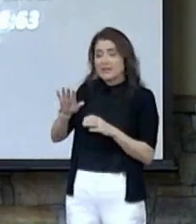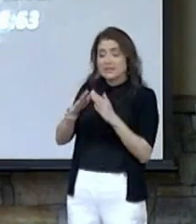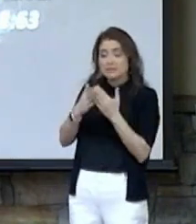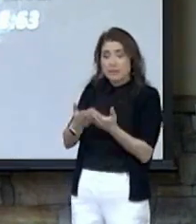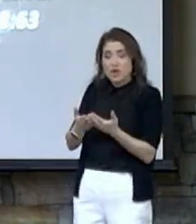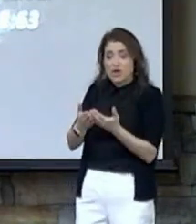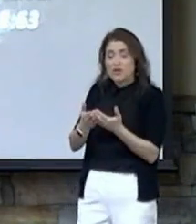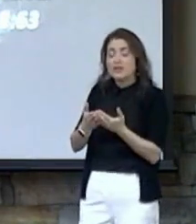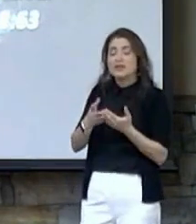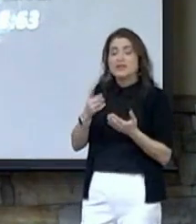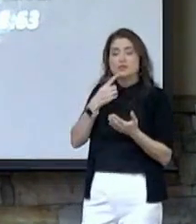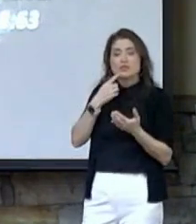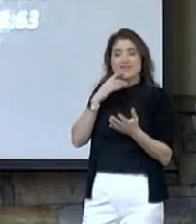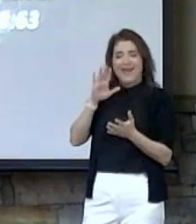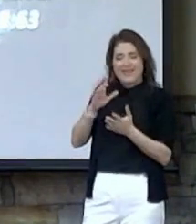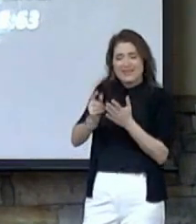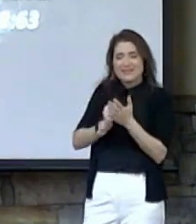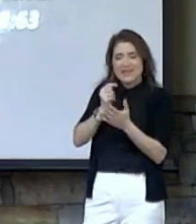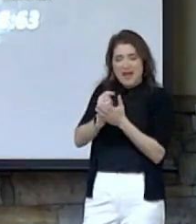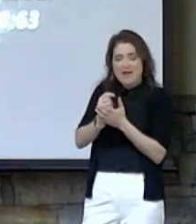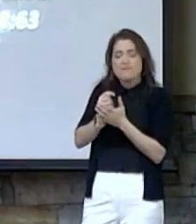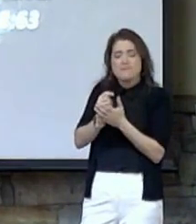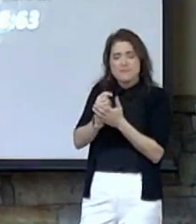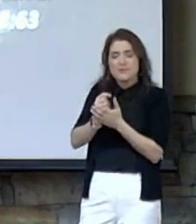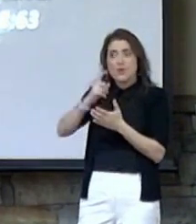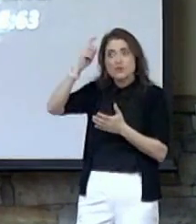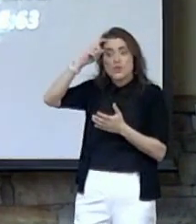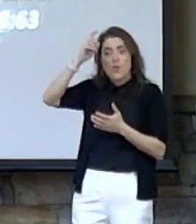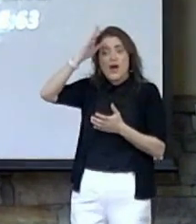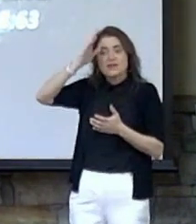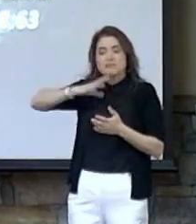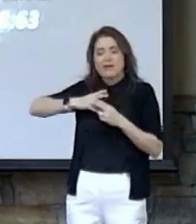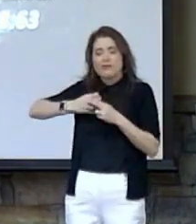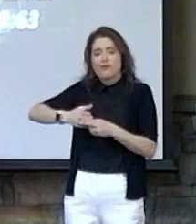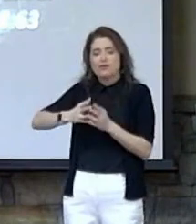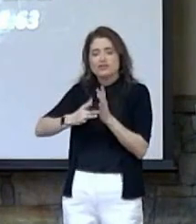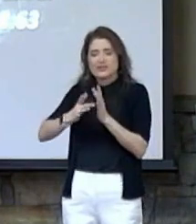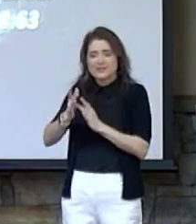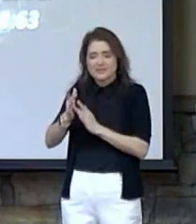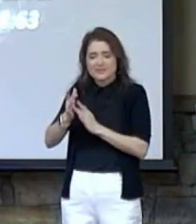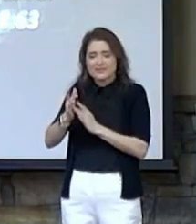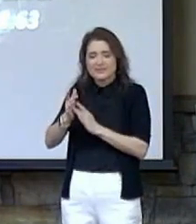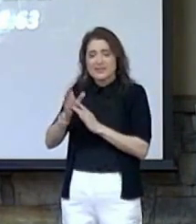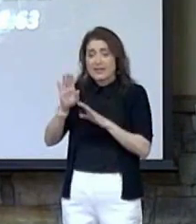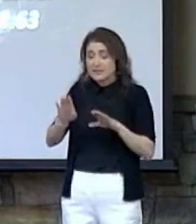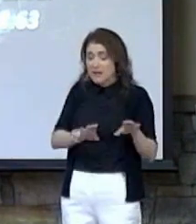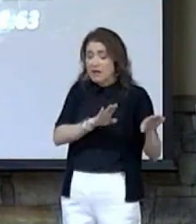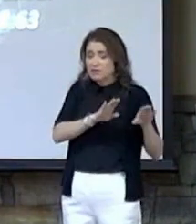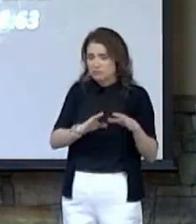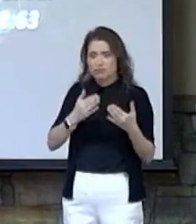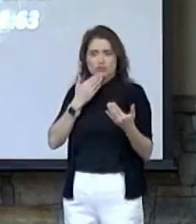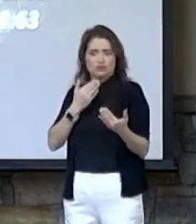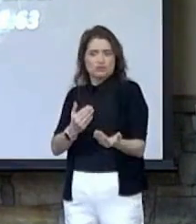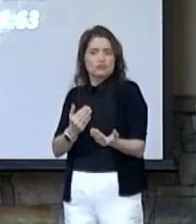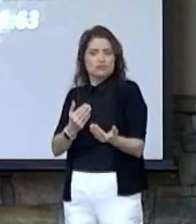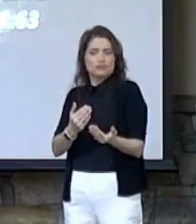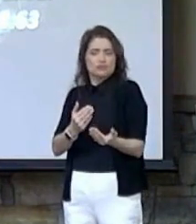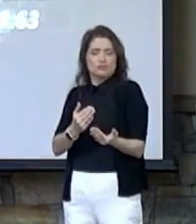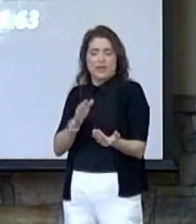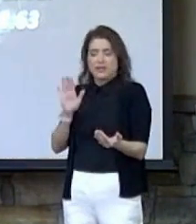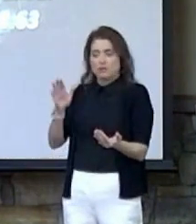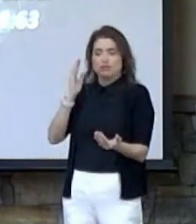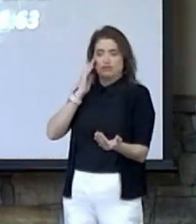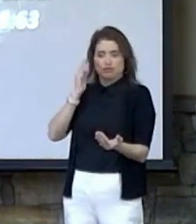would say, at this time there was a wise man called Jesus, and his conduct was good, and he was known to